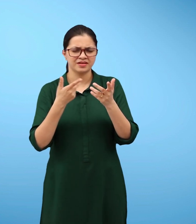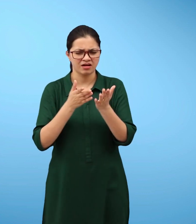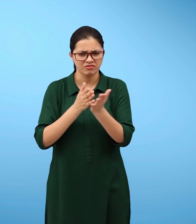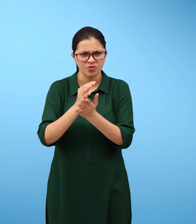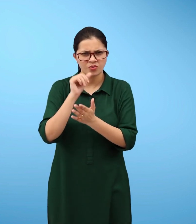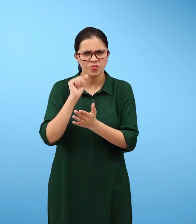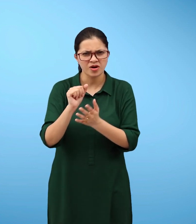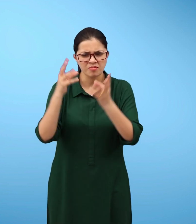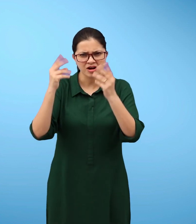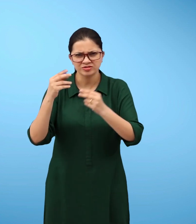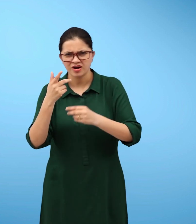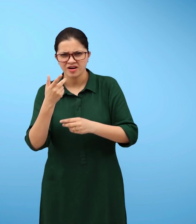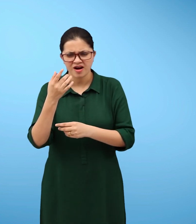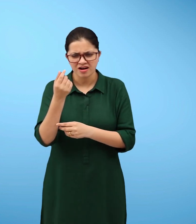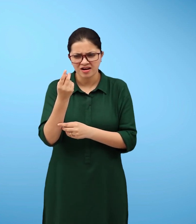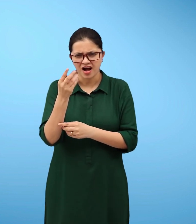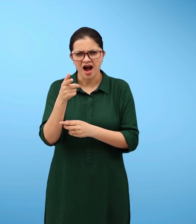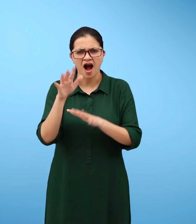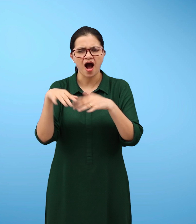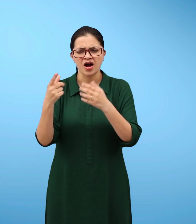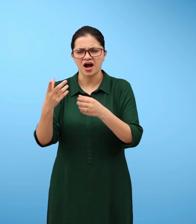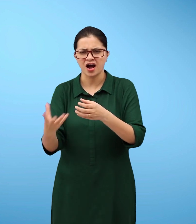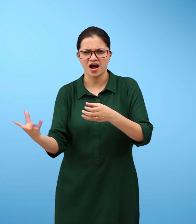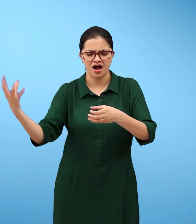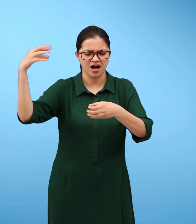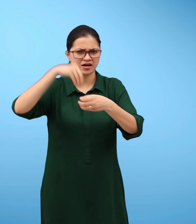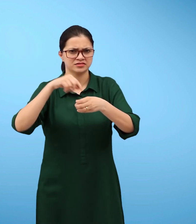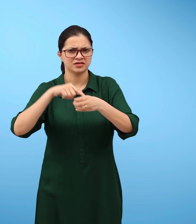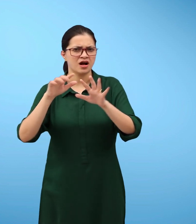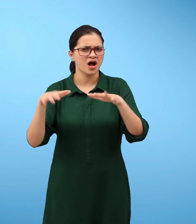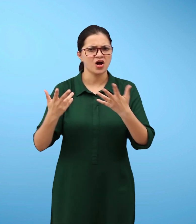This system of counting was adapted by the Arabs.